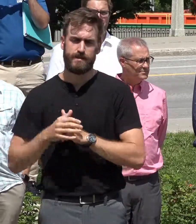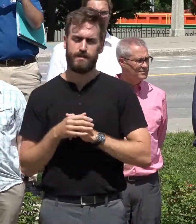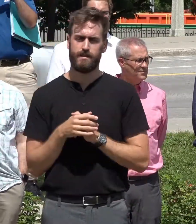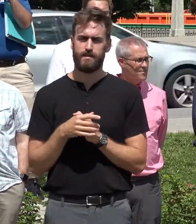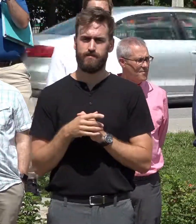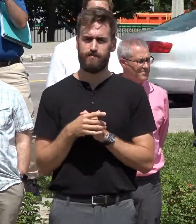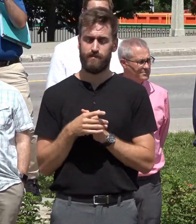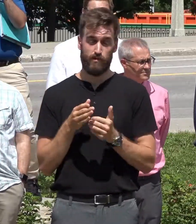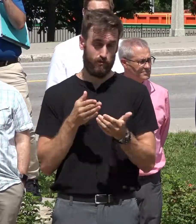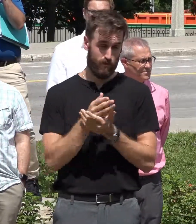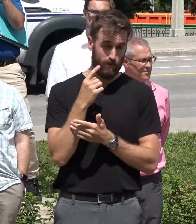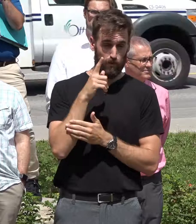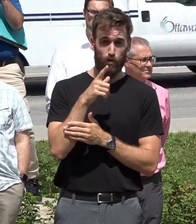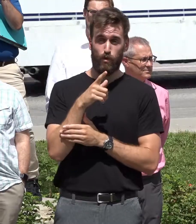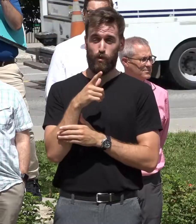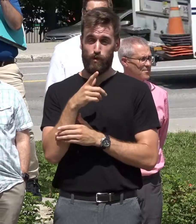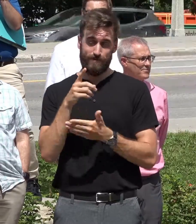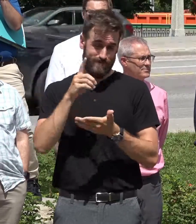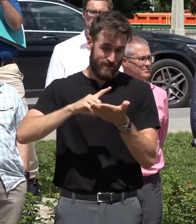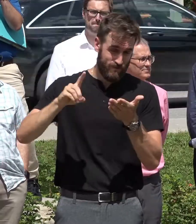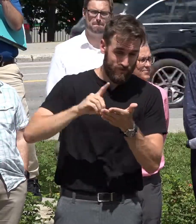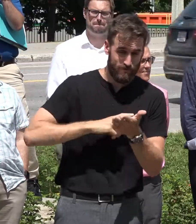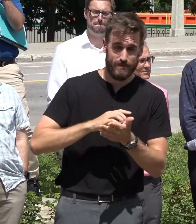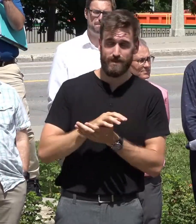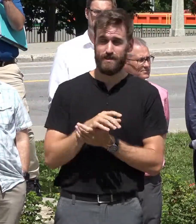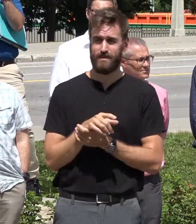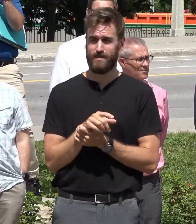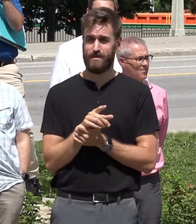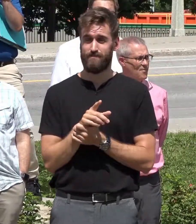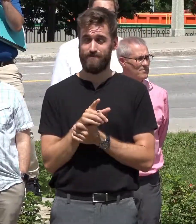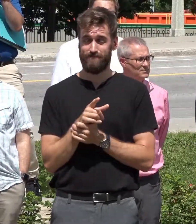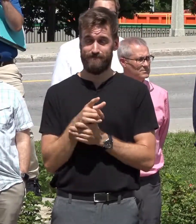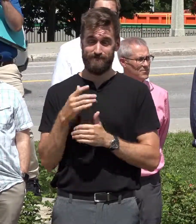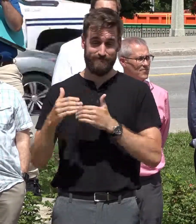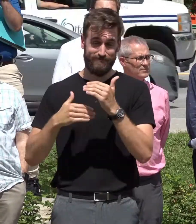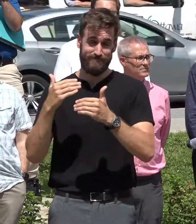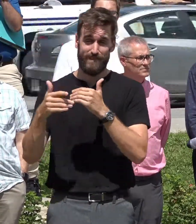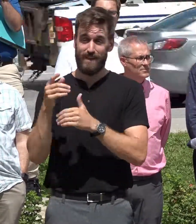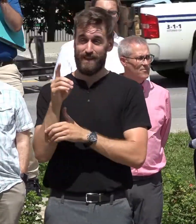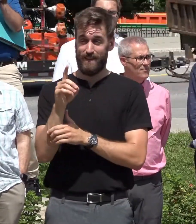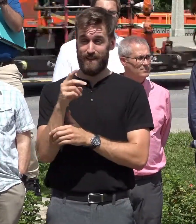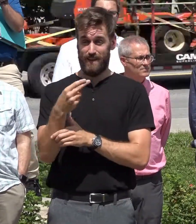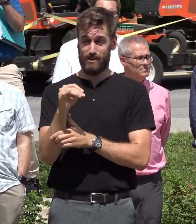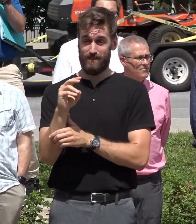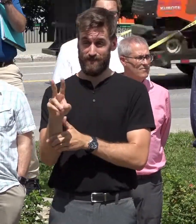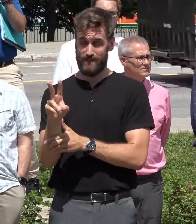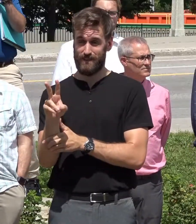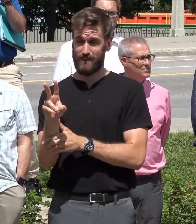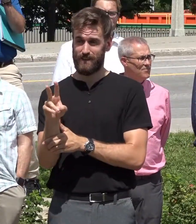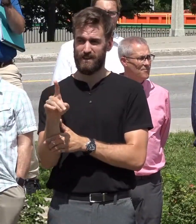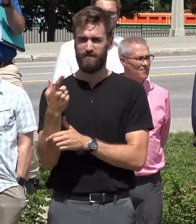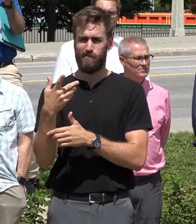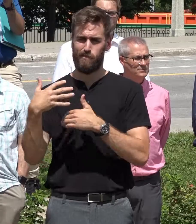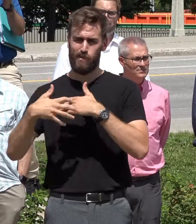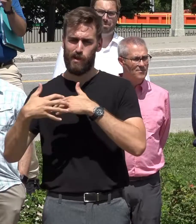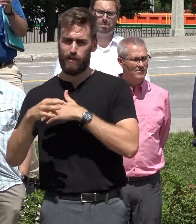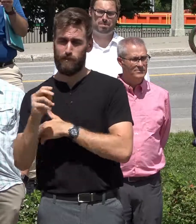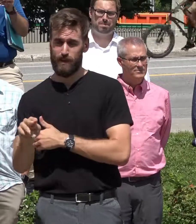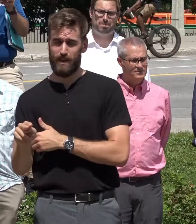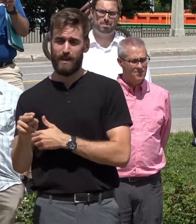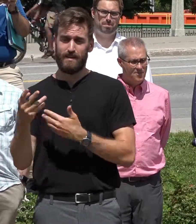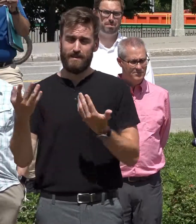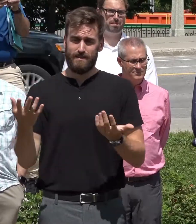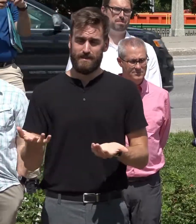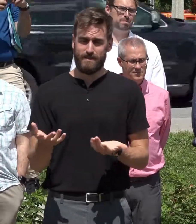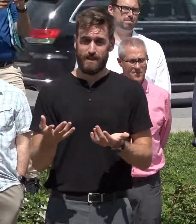around discrimination and harassment protections, advancement in the area of HIV, non-disclosure and the blood ban, and more recently,